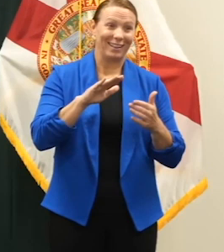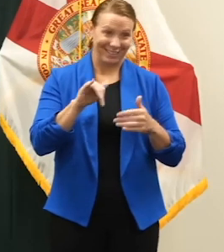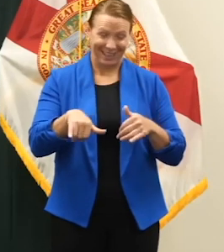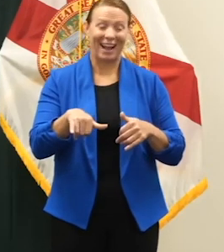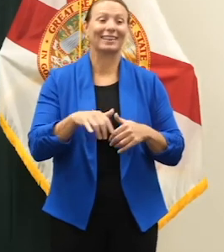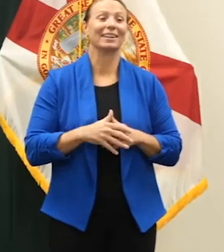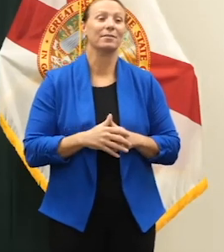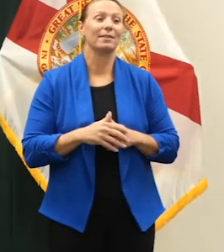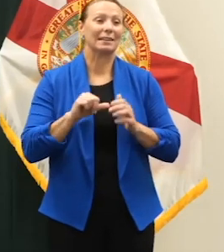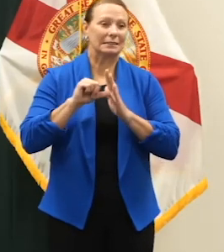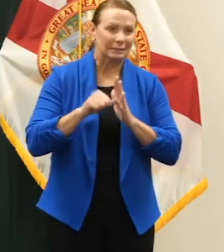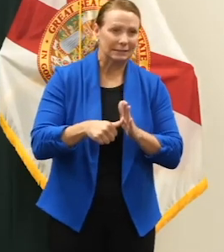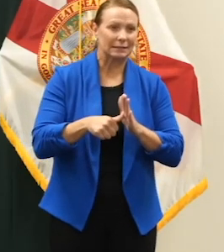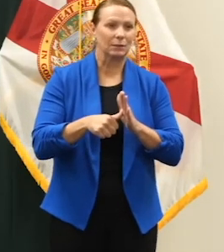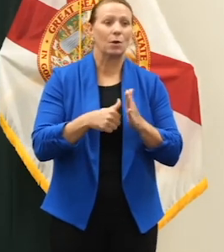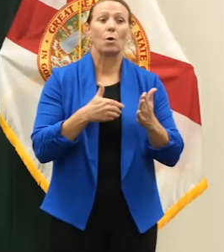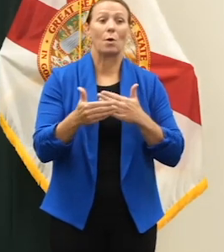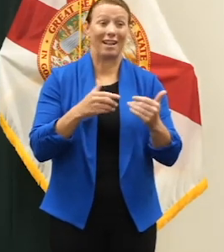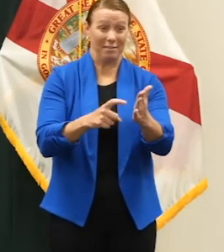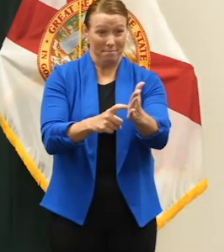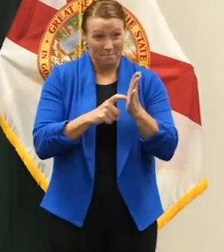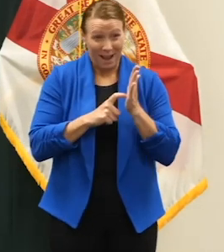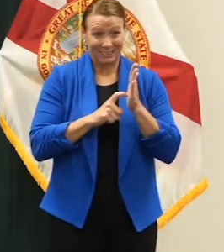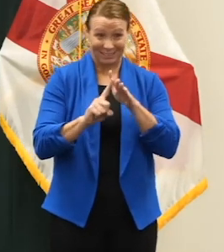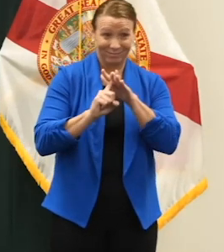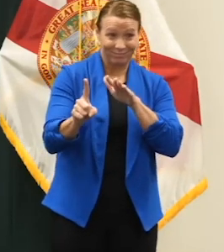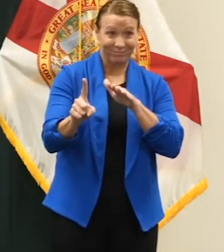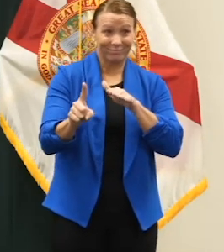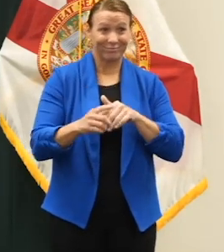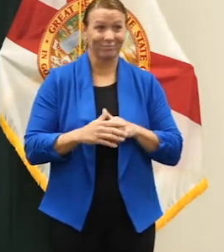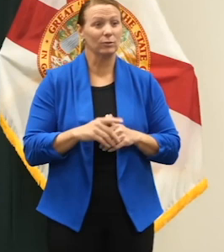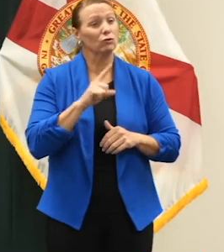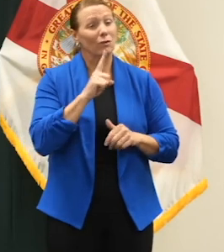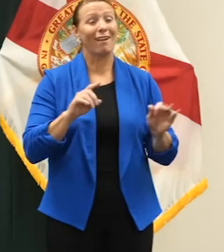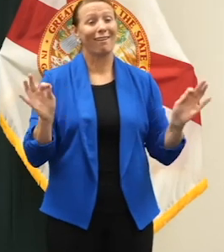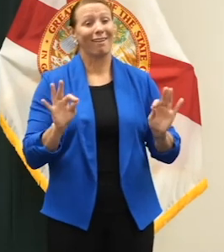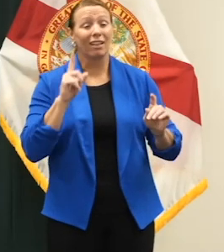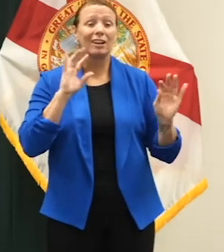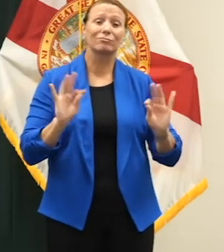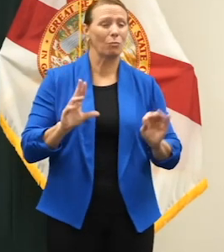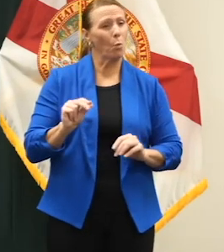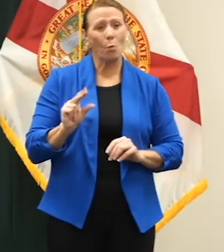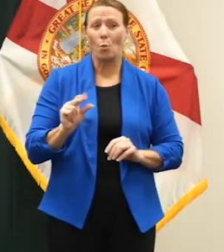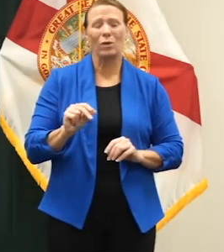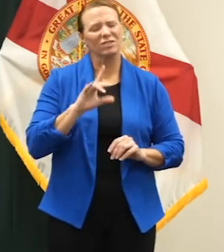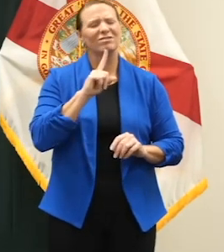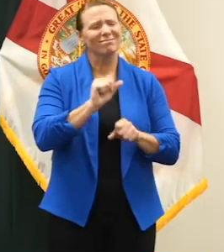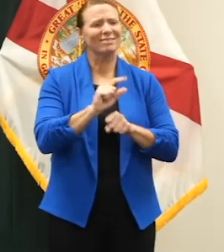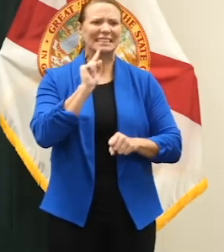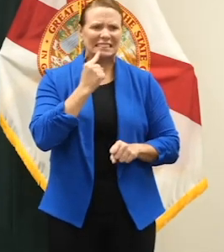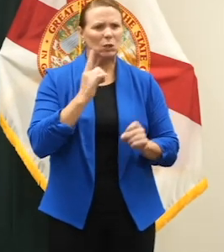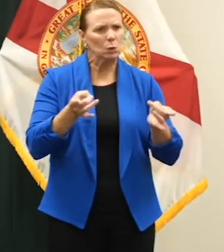enough. When the mandatory evacuations come out, I don't take those things lightly. I don't put them out there lightly. So when you see the